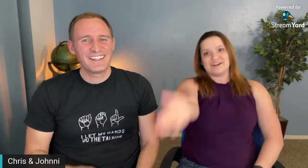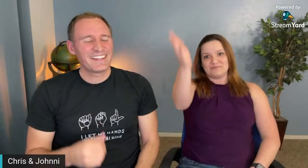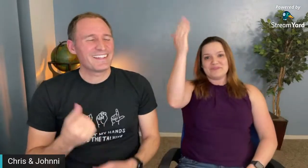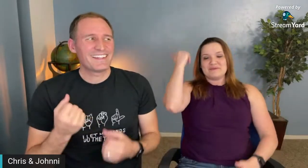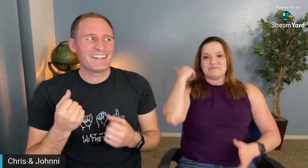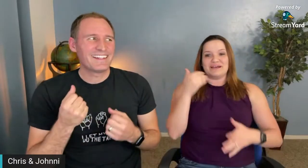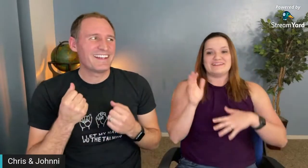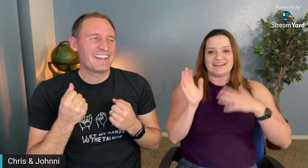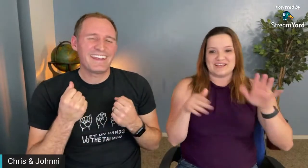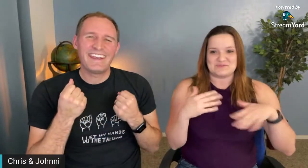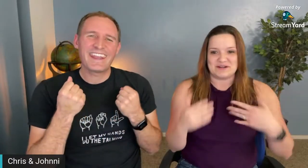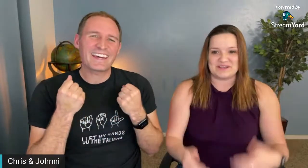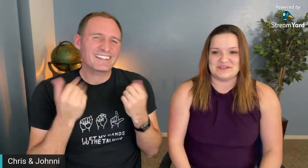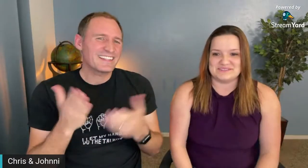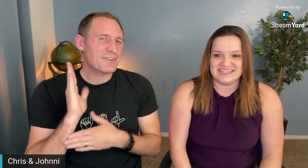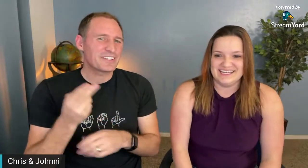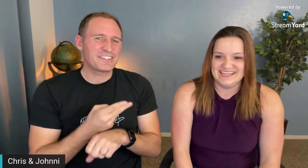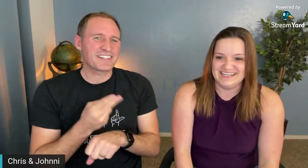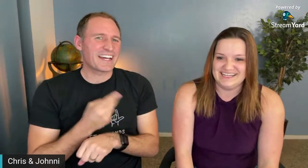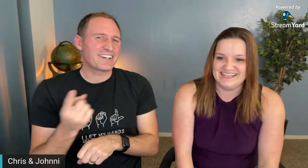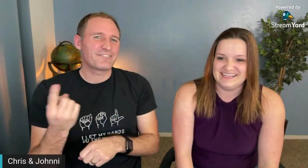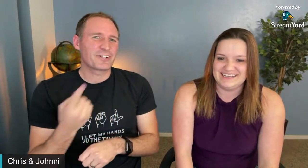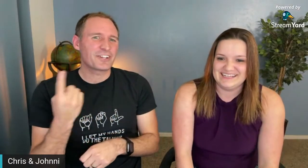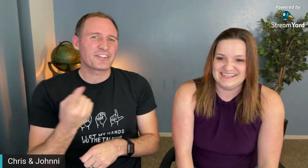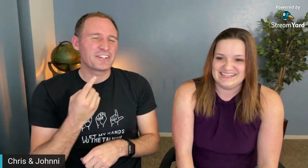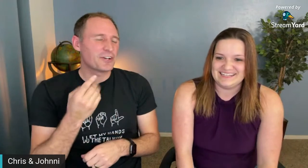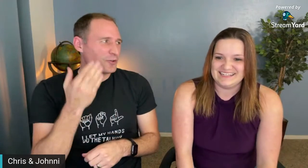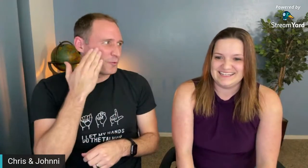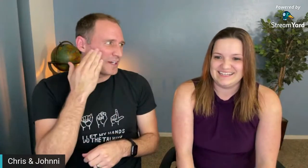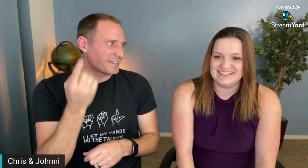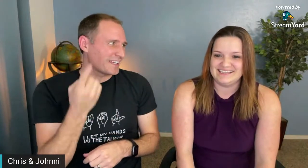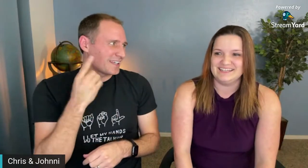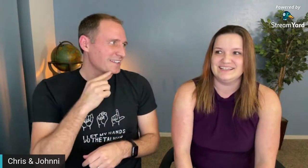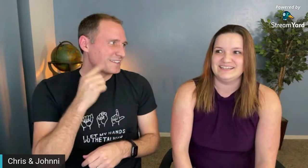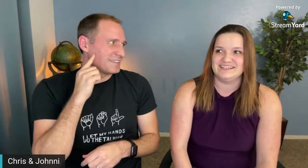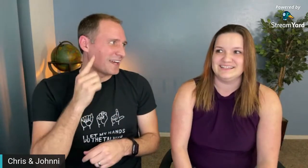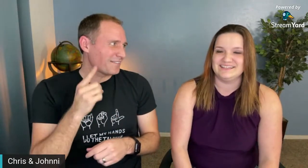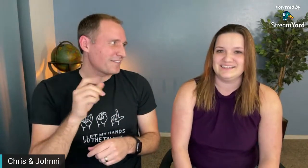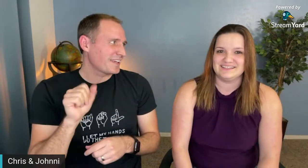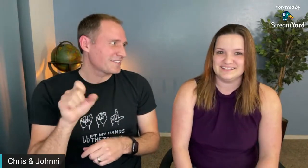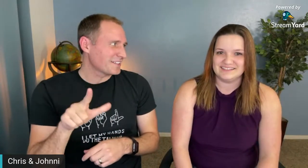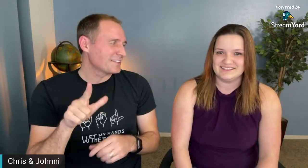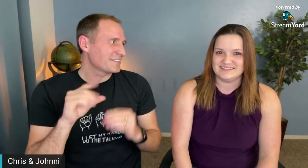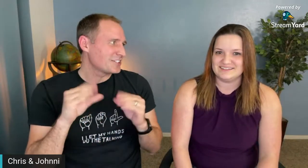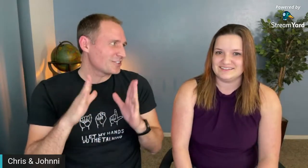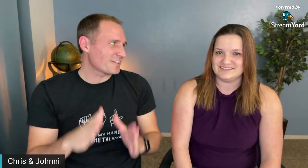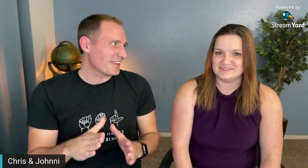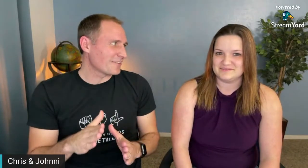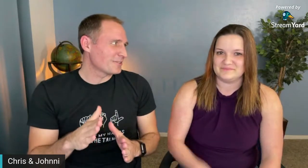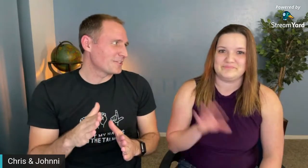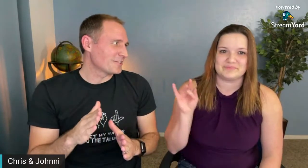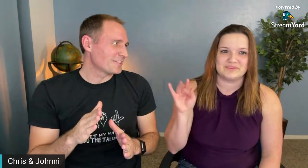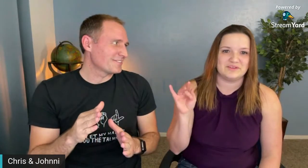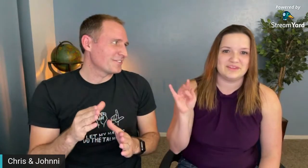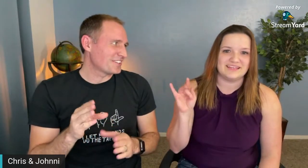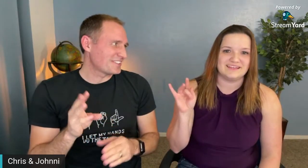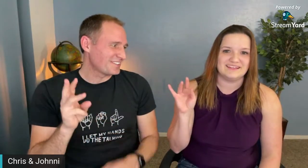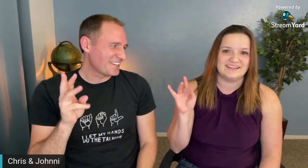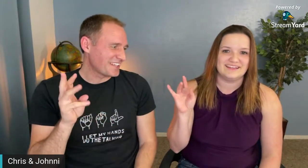know. But yeah, it's one of those. Not a lot will use it. I really only know one, like a deaf ASL teacher that will do the